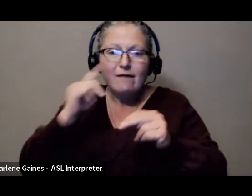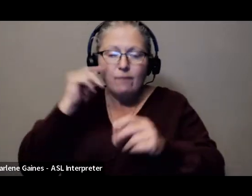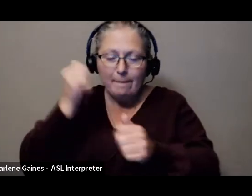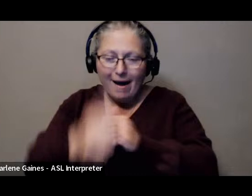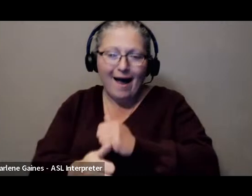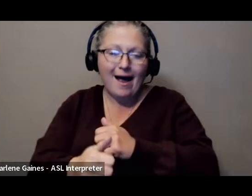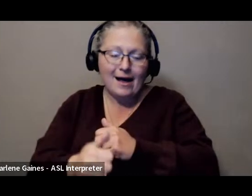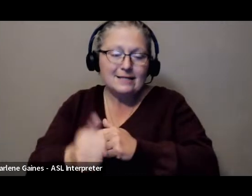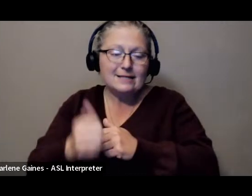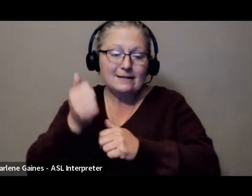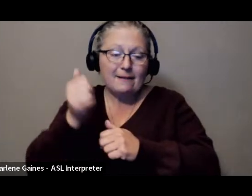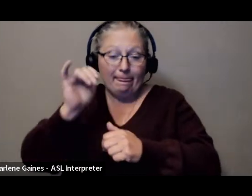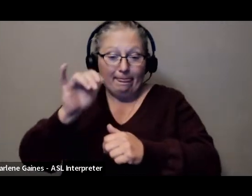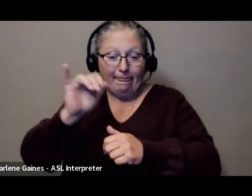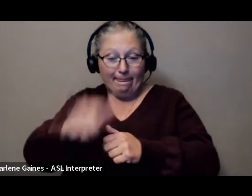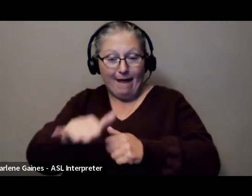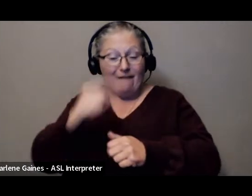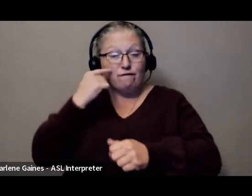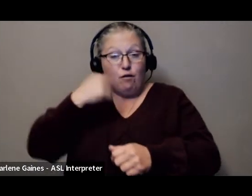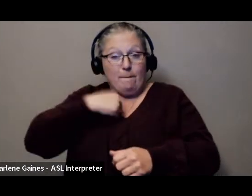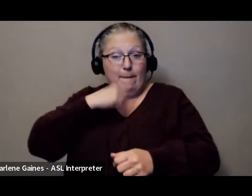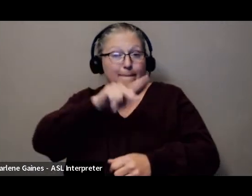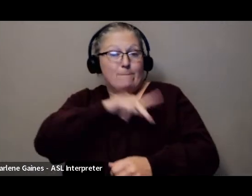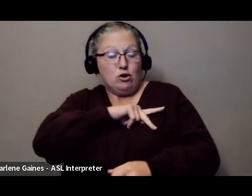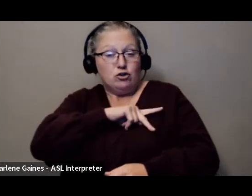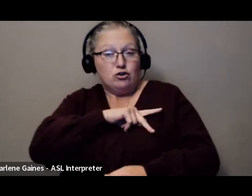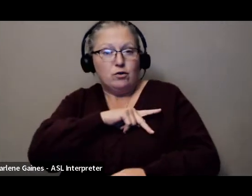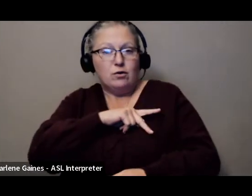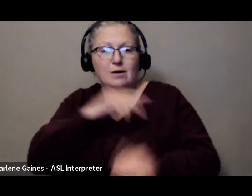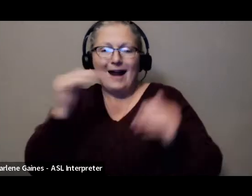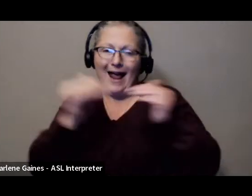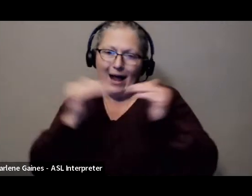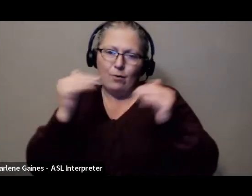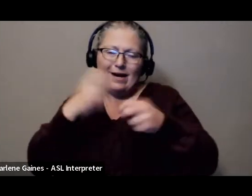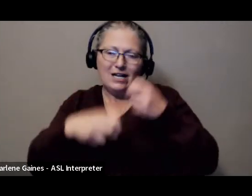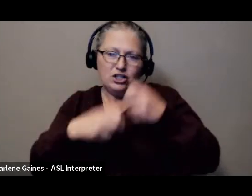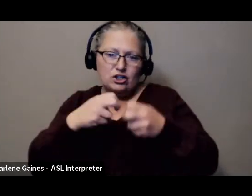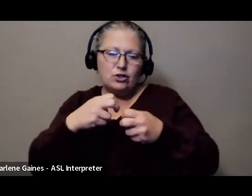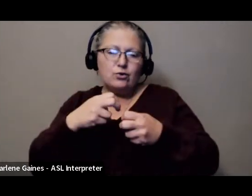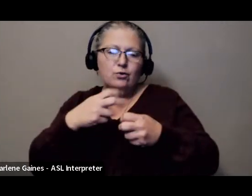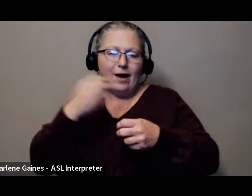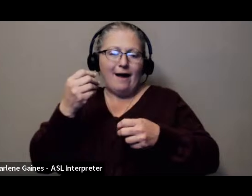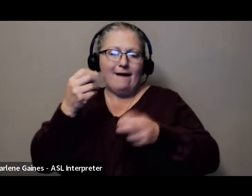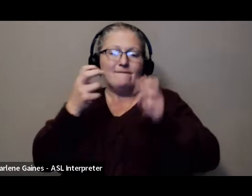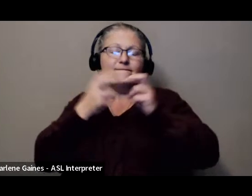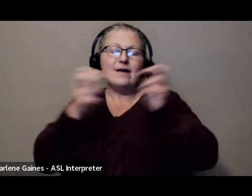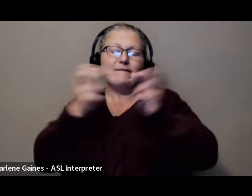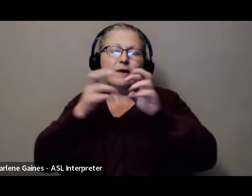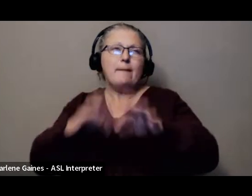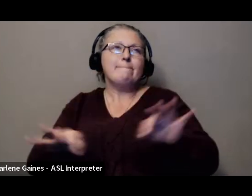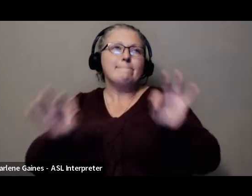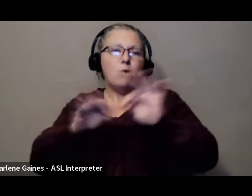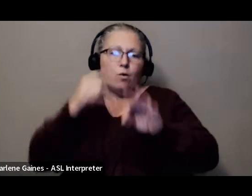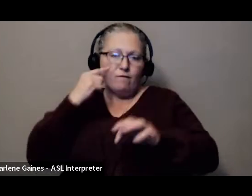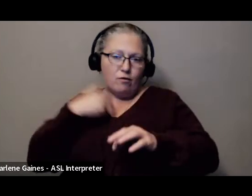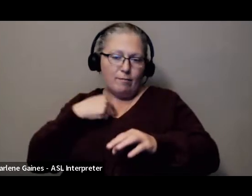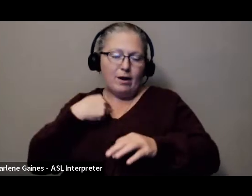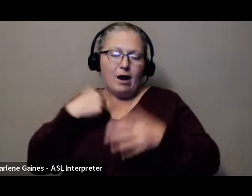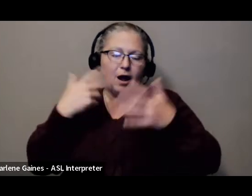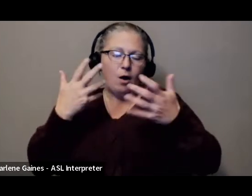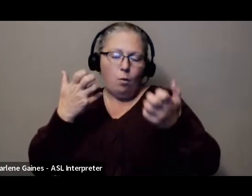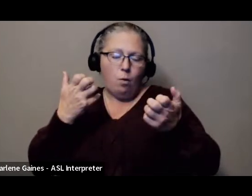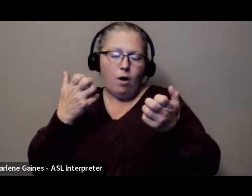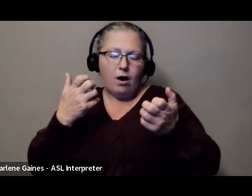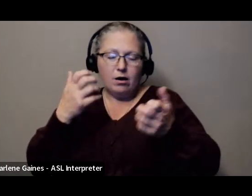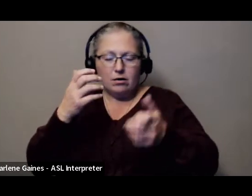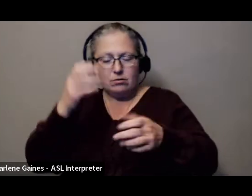passed. This personally for me is an equity issue, and it's very, very important to me. So I just